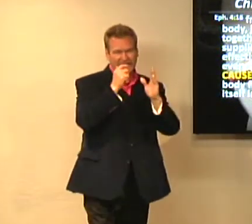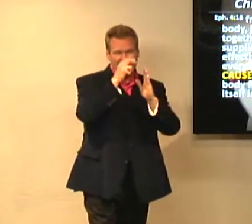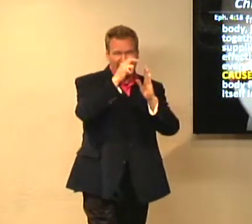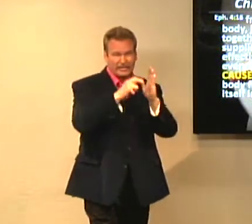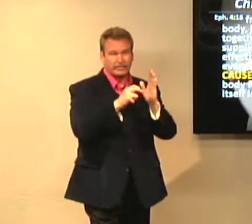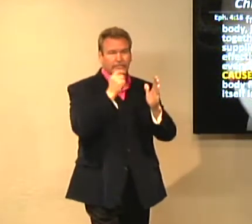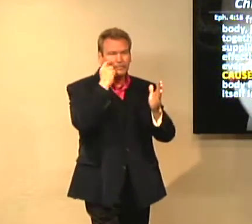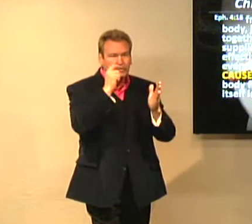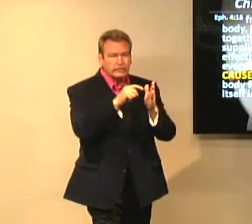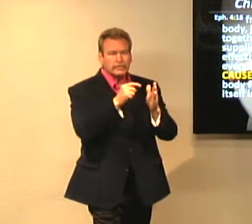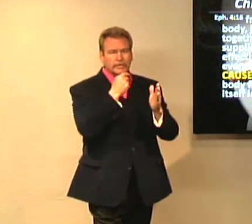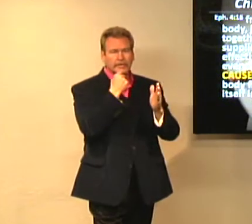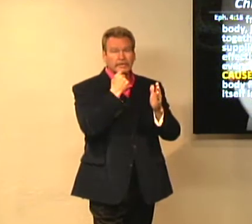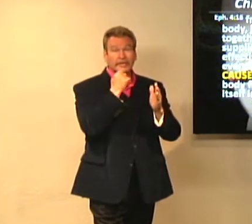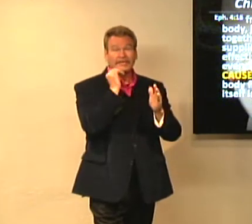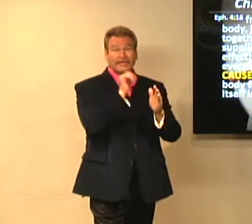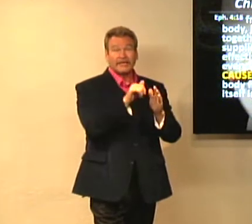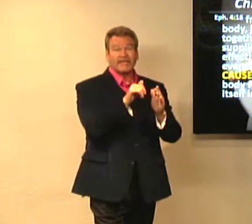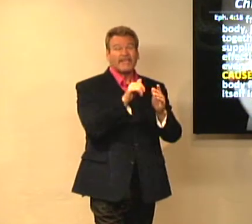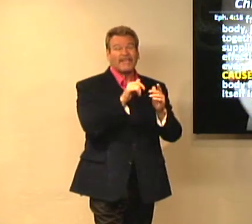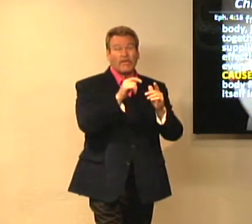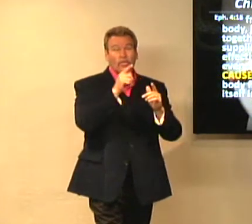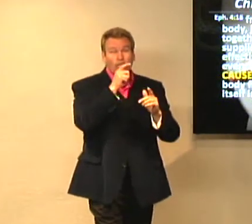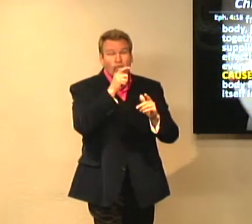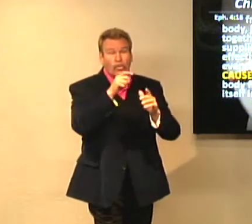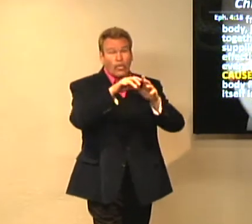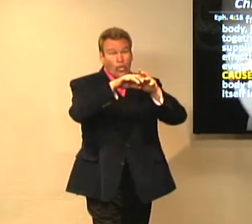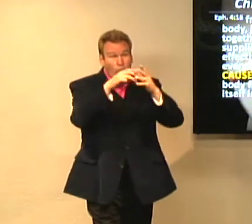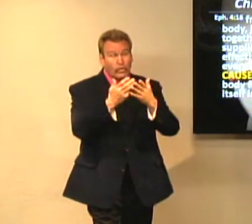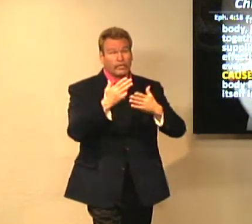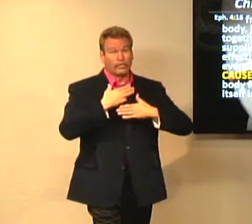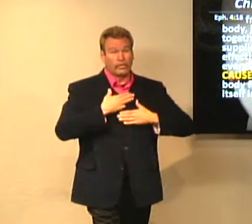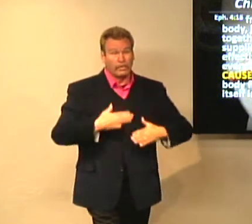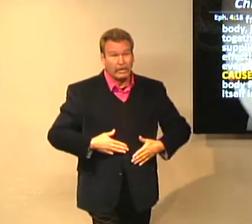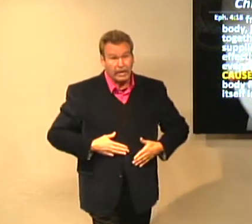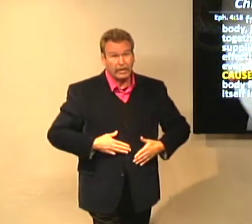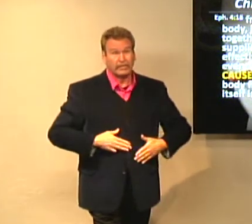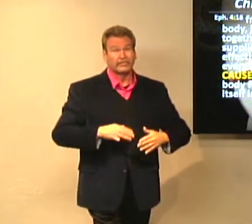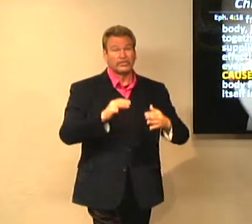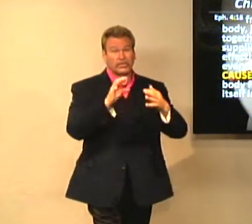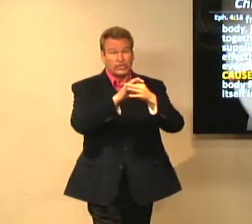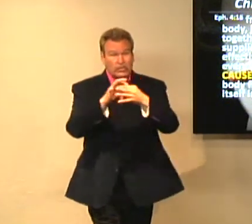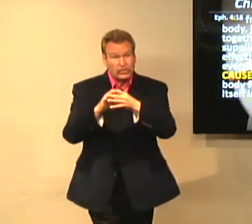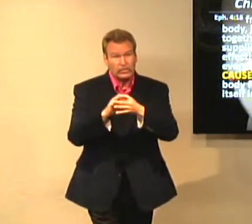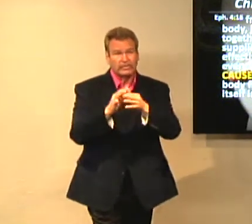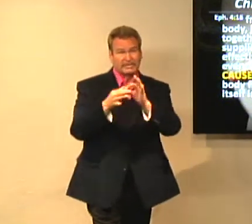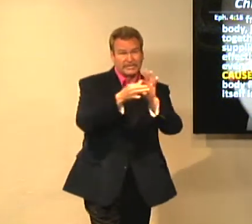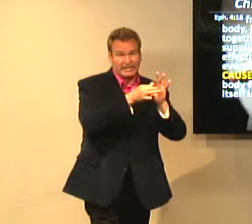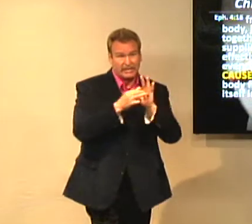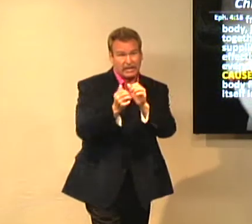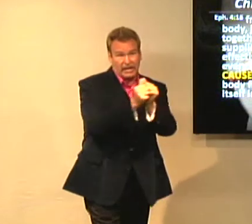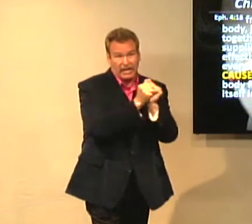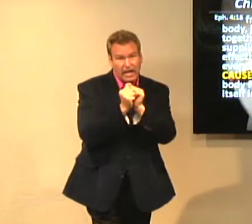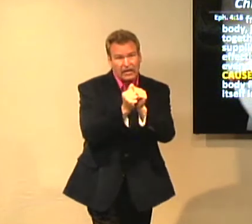So, starting at 16, it says, from whom the whole body, joined and knit